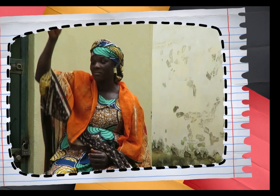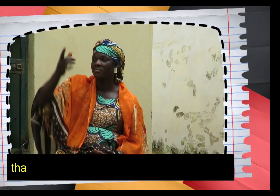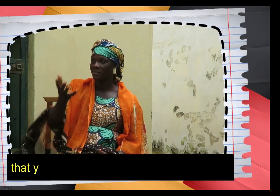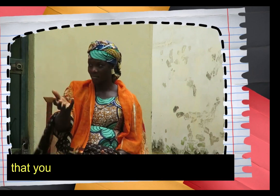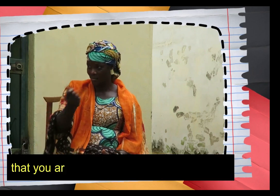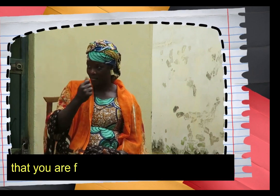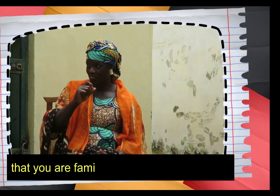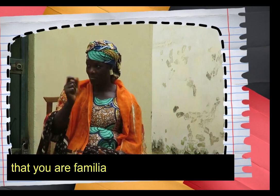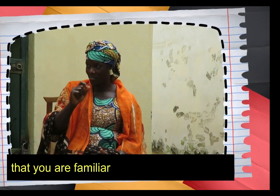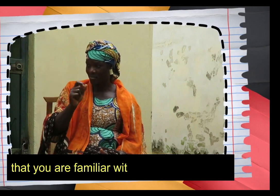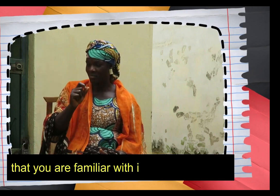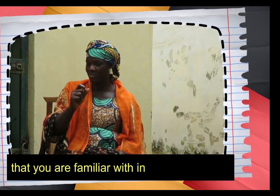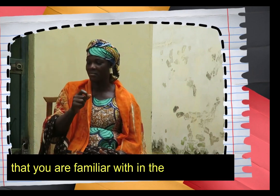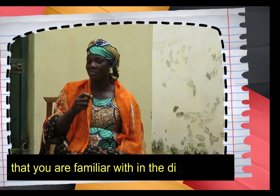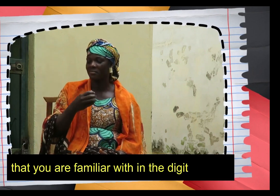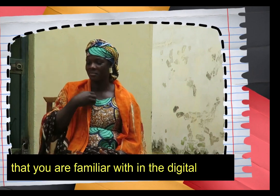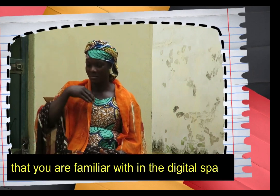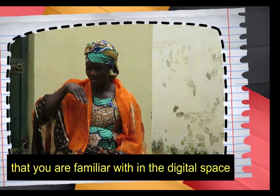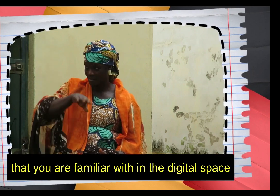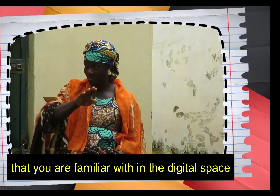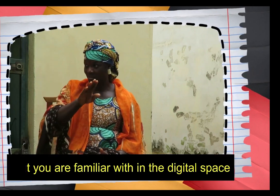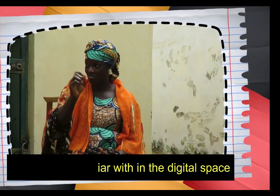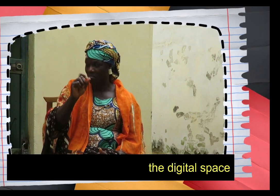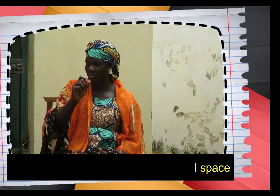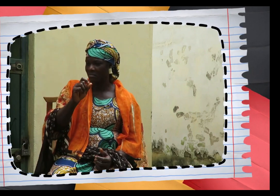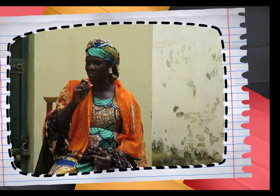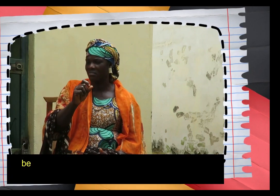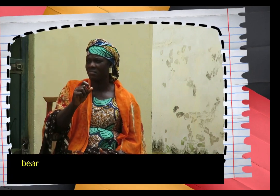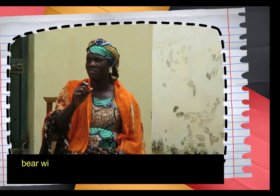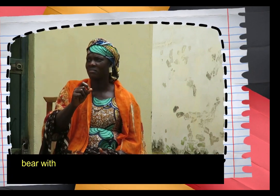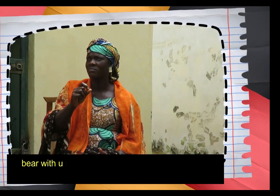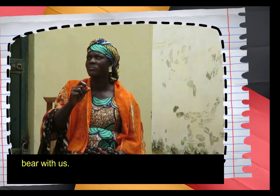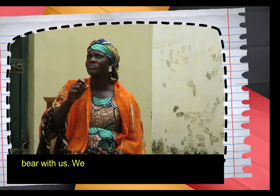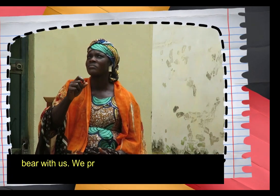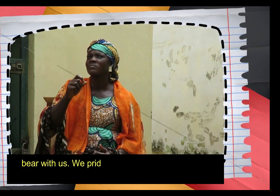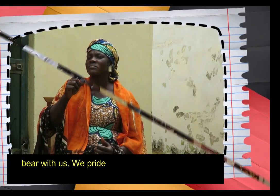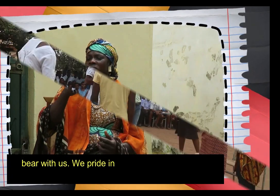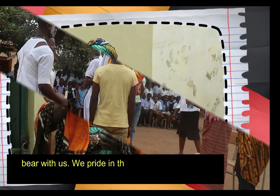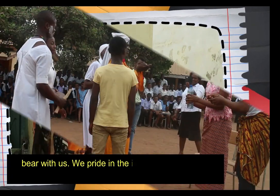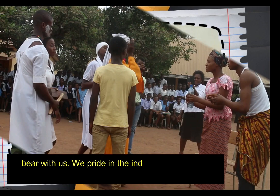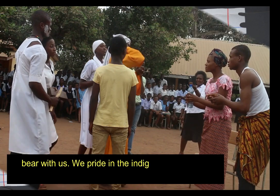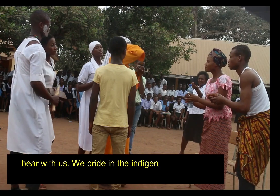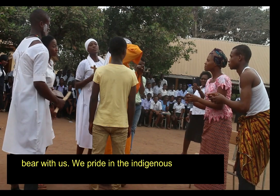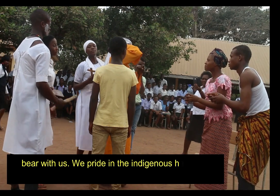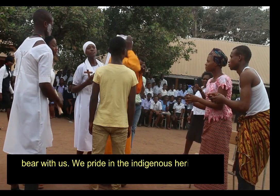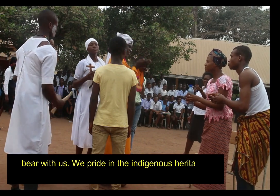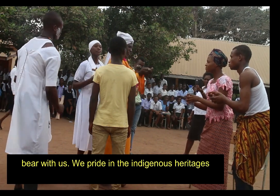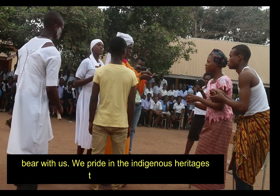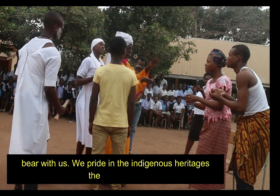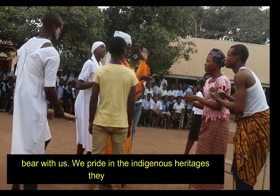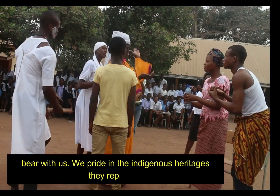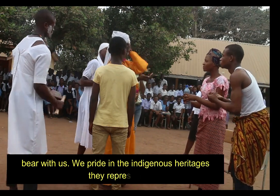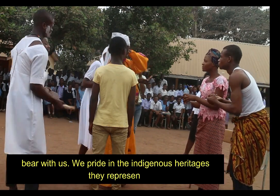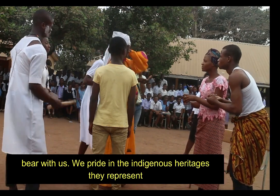that you are familiar with on the digital space, bear with us. We pride in the indigenous heritages